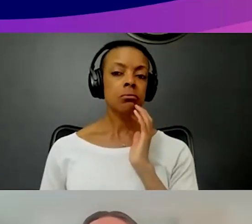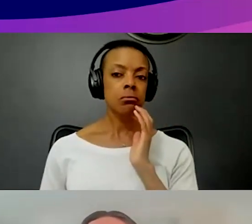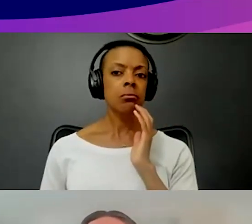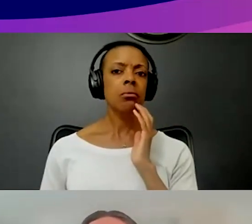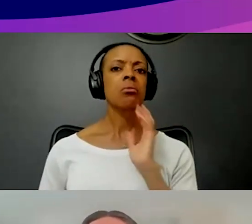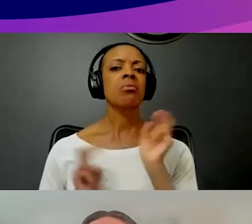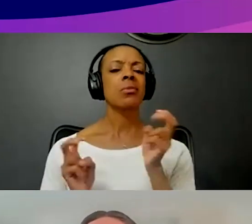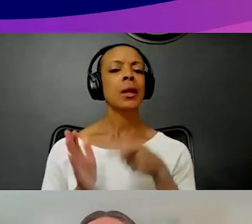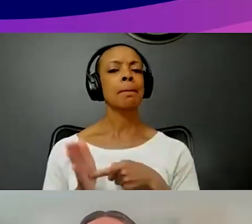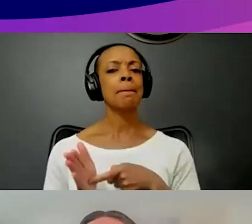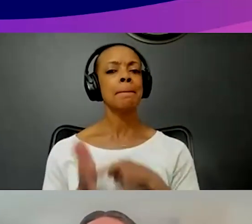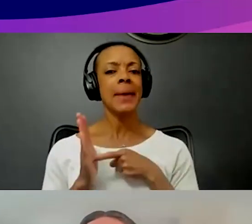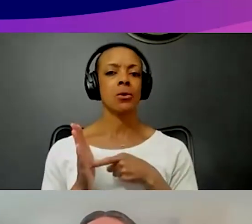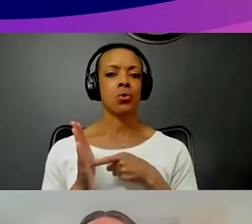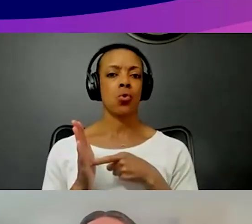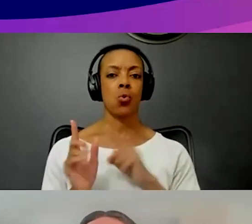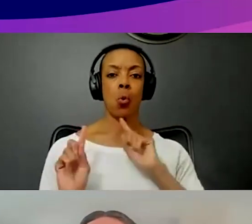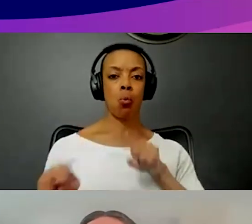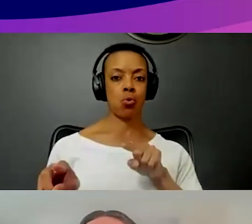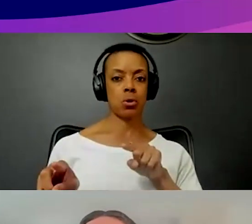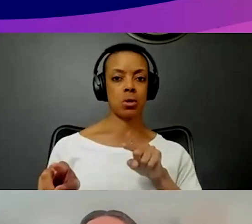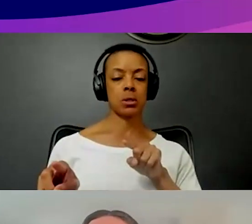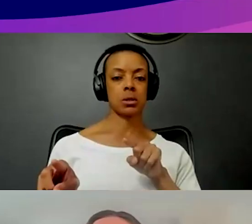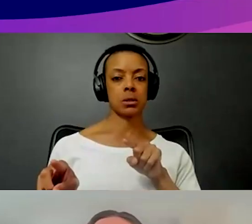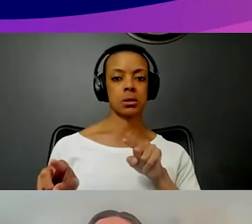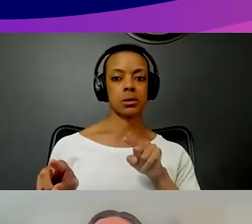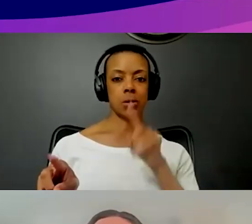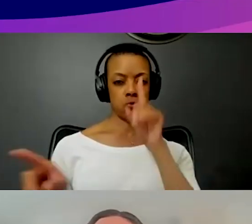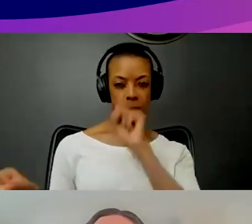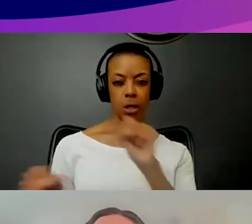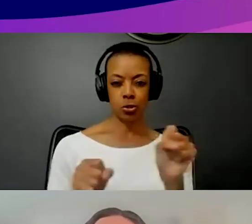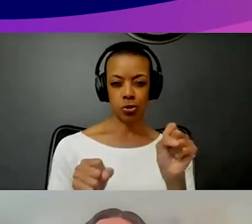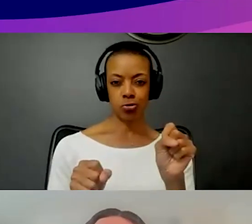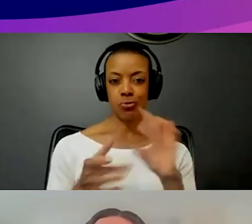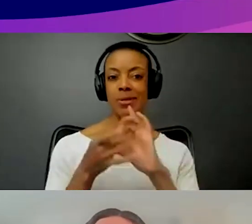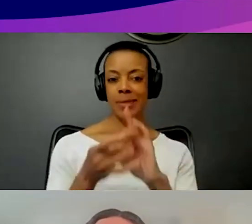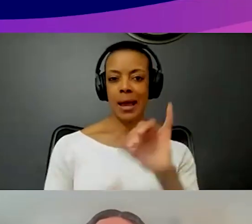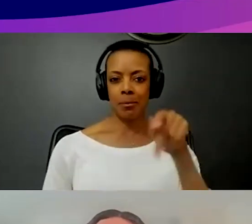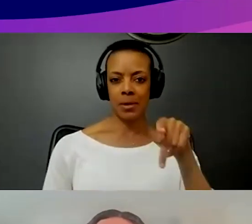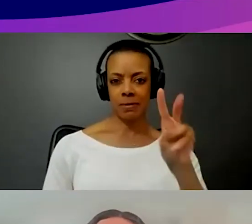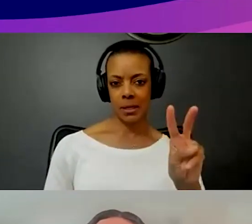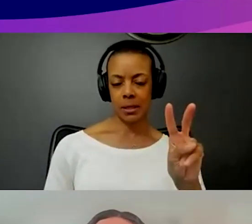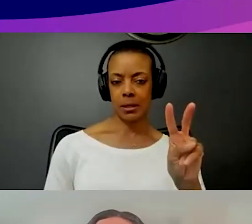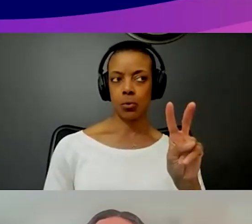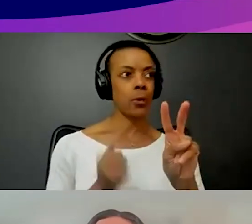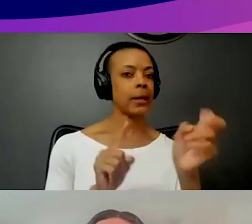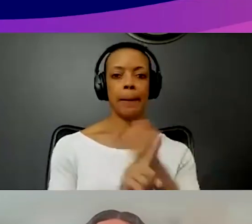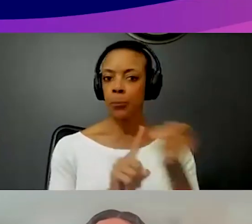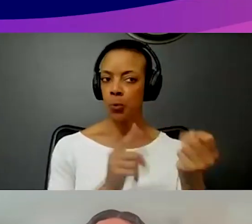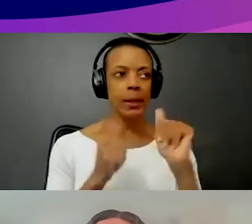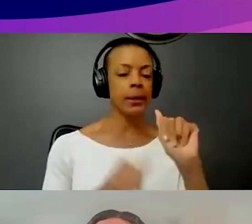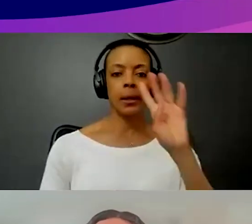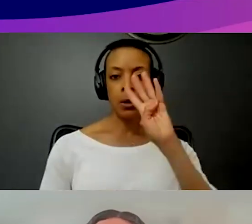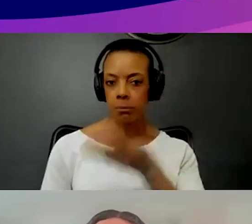mandatory reporting kind of strategy or around intimate partner violence or abuse or neglect,